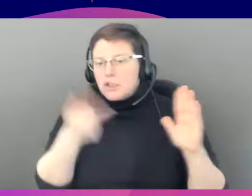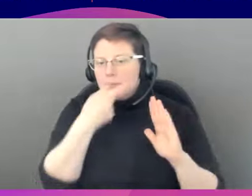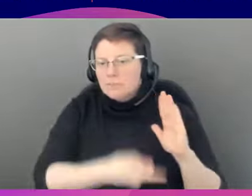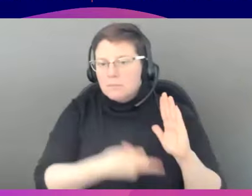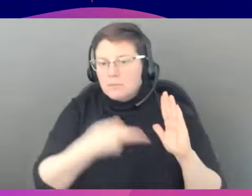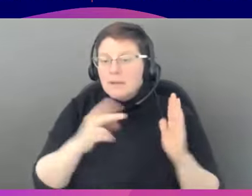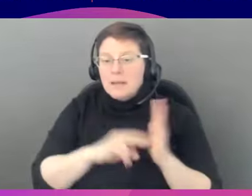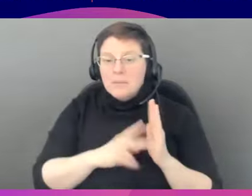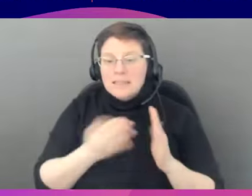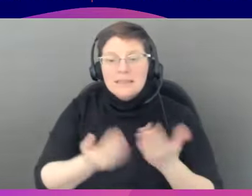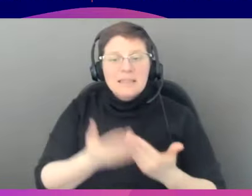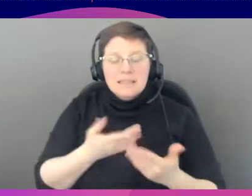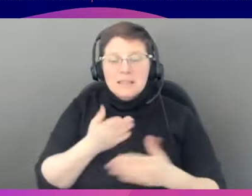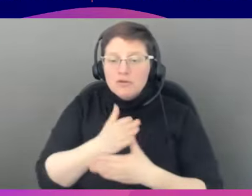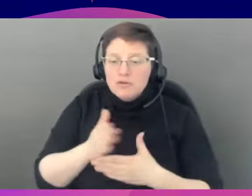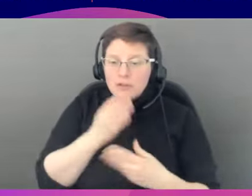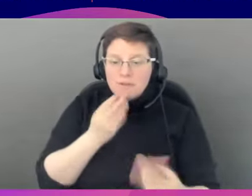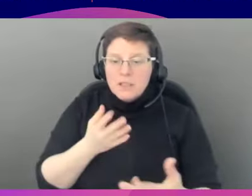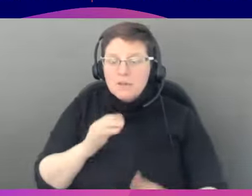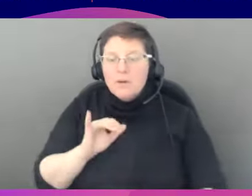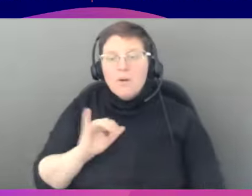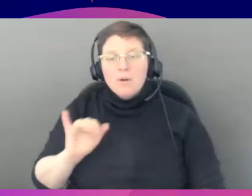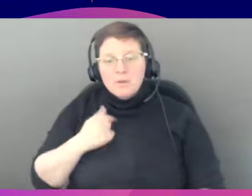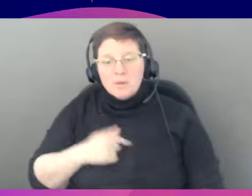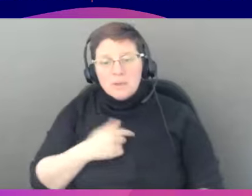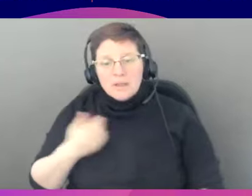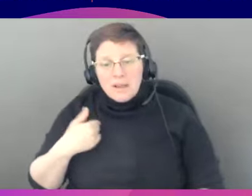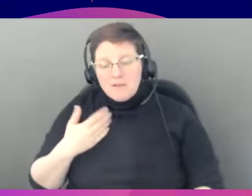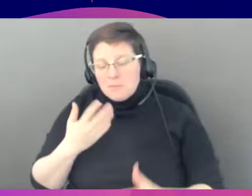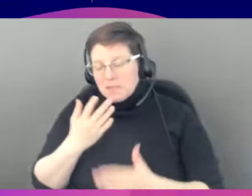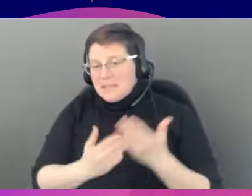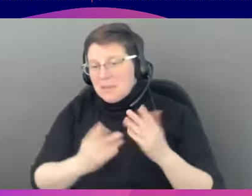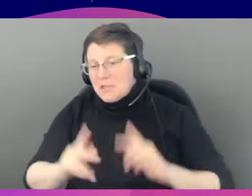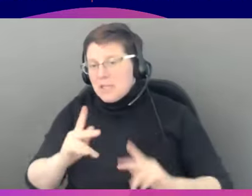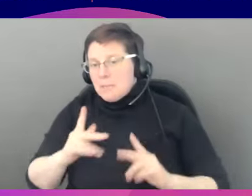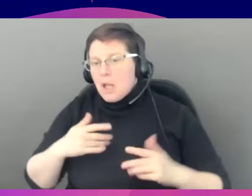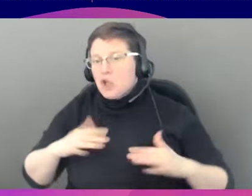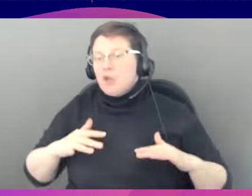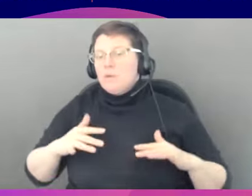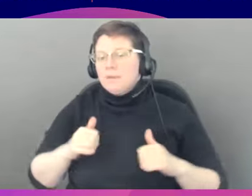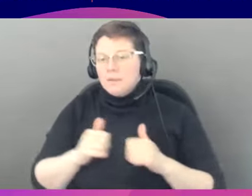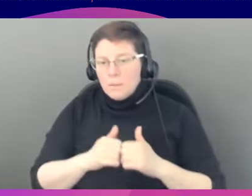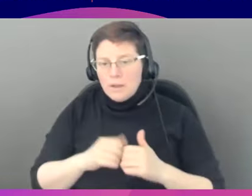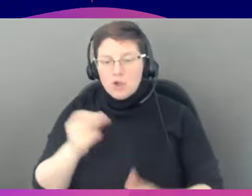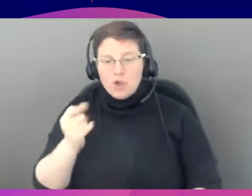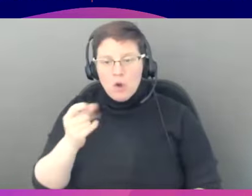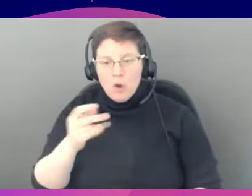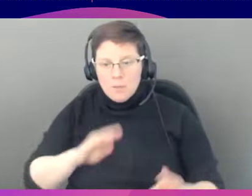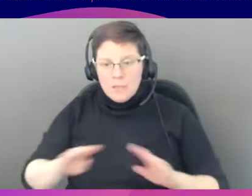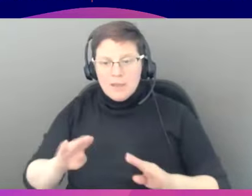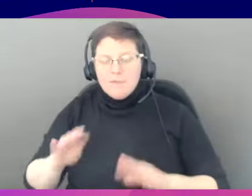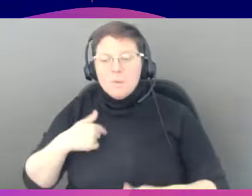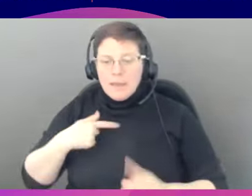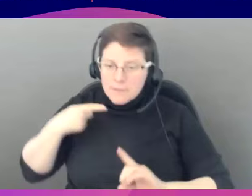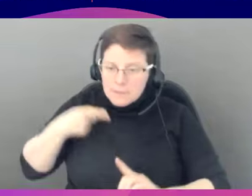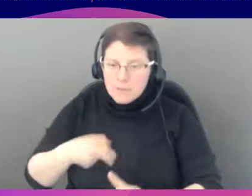it, as well as we do have, because folks seem to be really nervous around dog behavior, we have a specific dog behavior guide